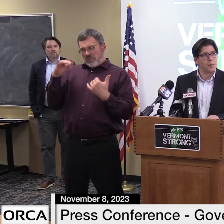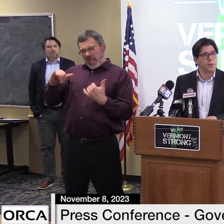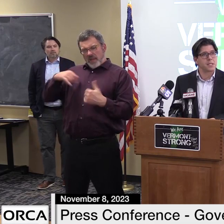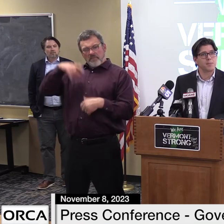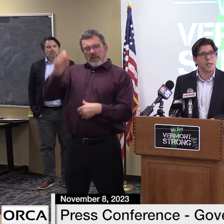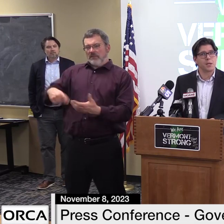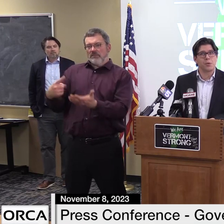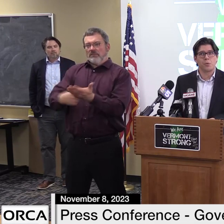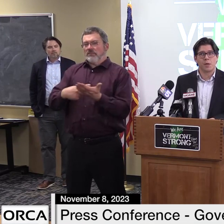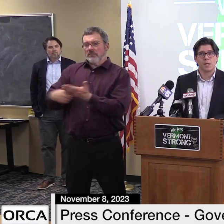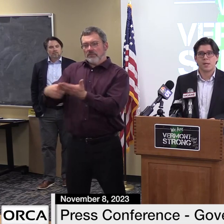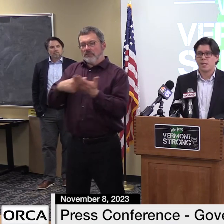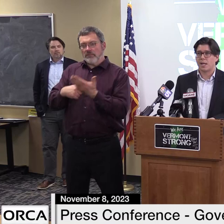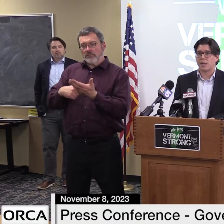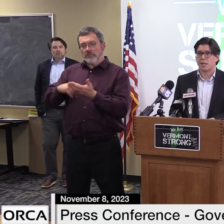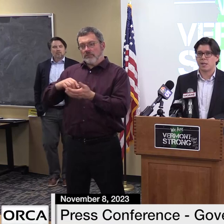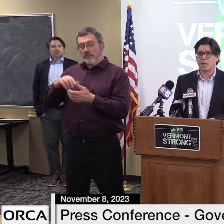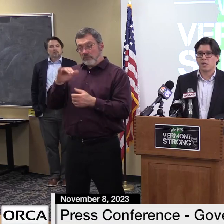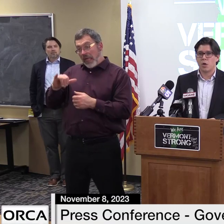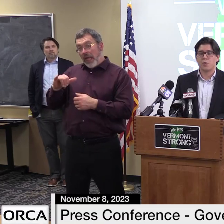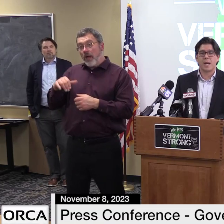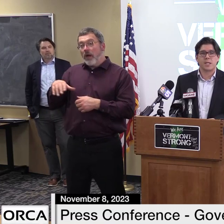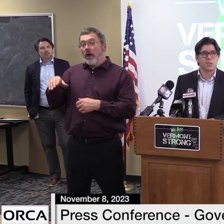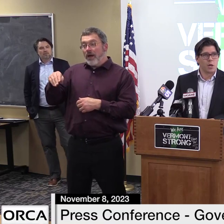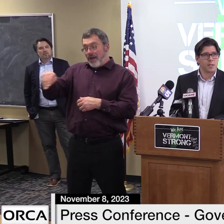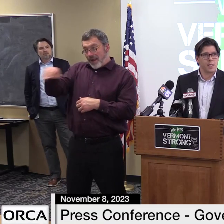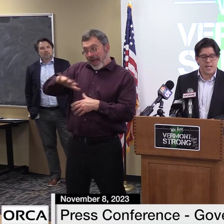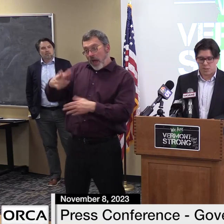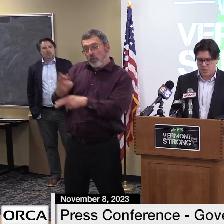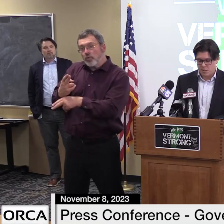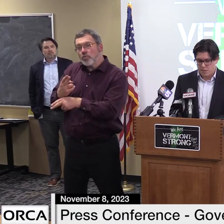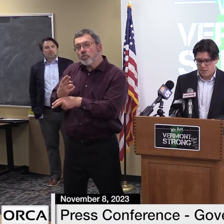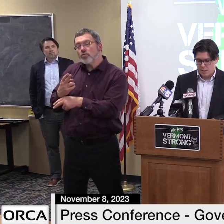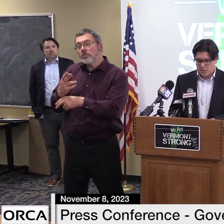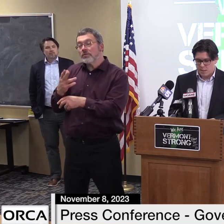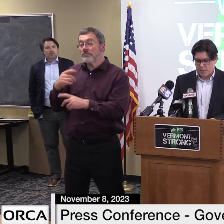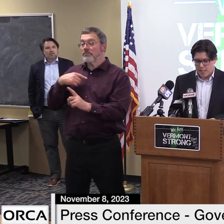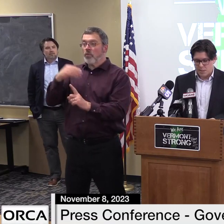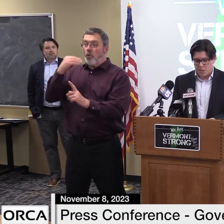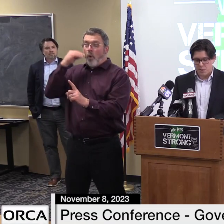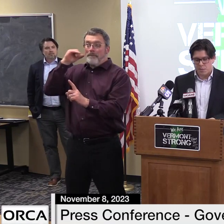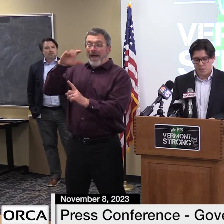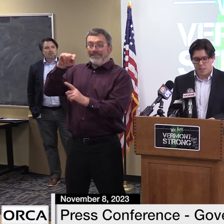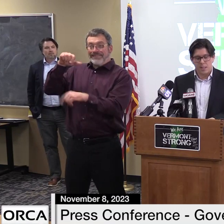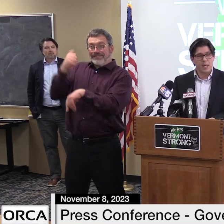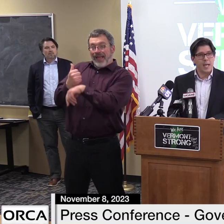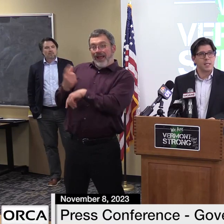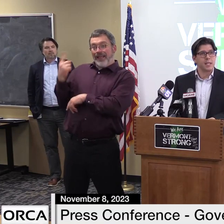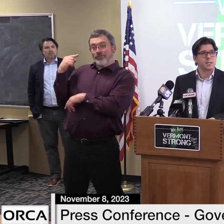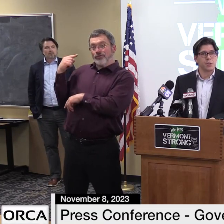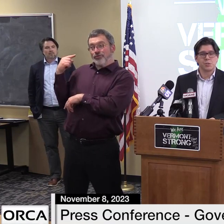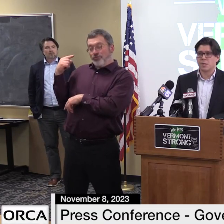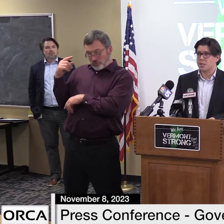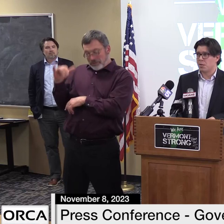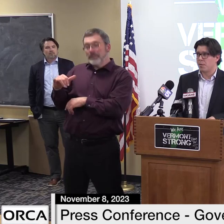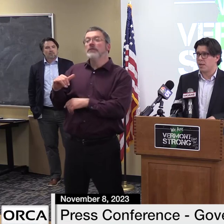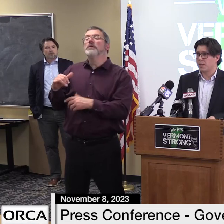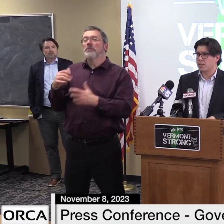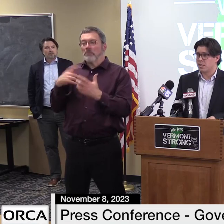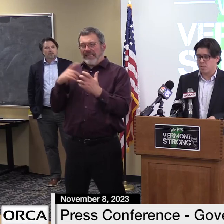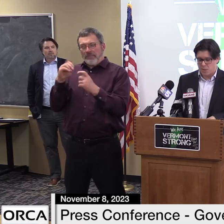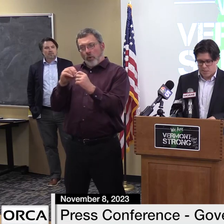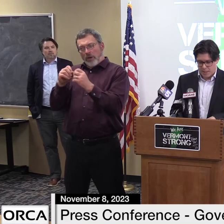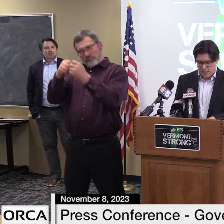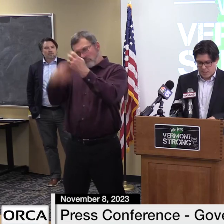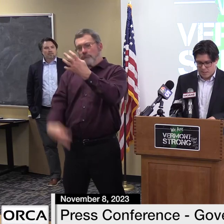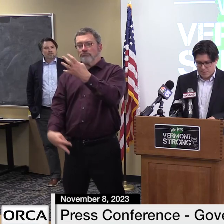we know we want to expand on the work that the HOME Act started last year. Some of that is going to be ending exclusionary zoning